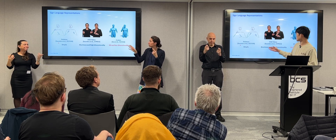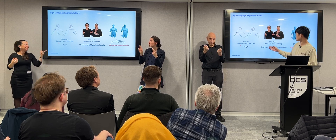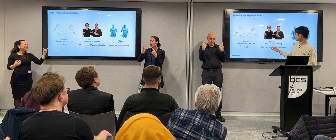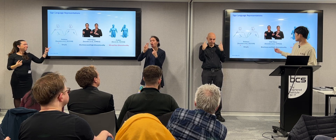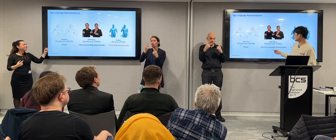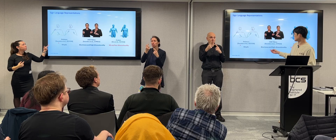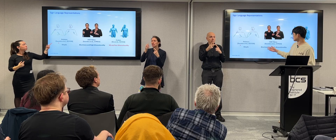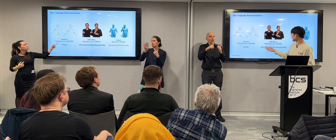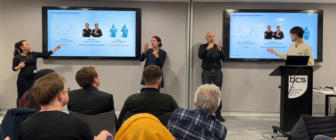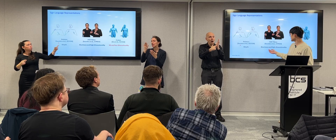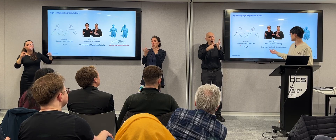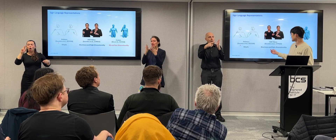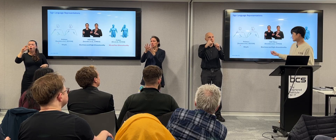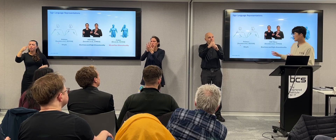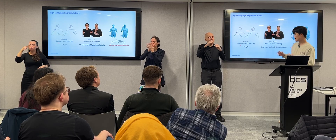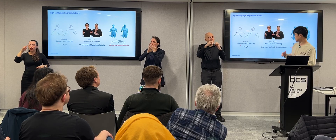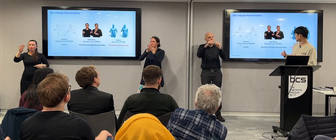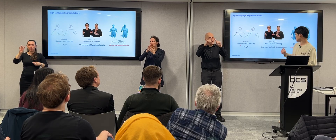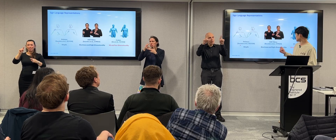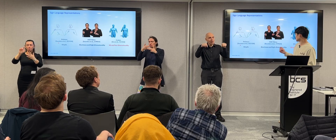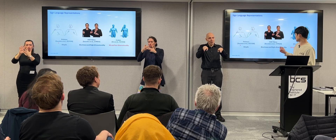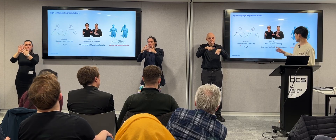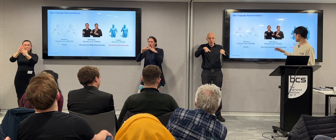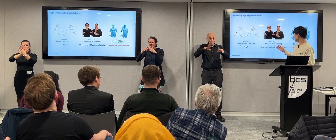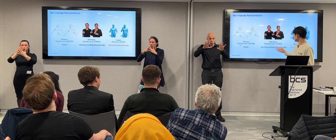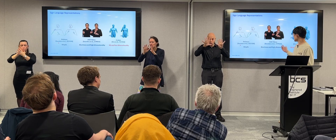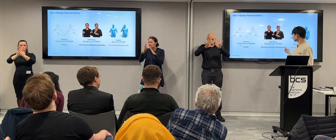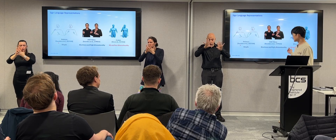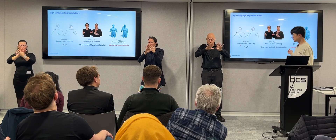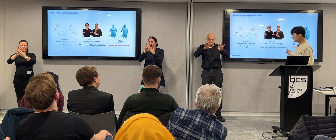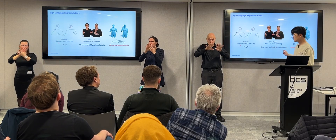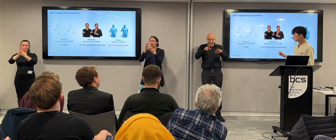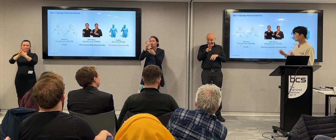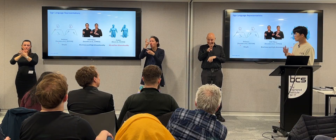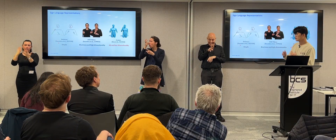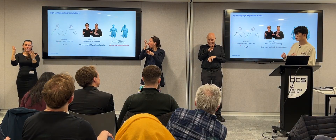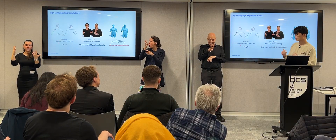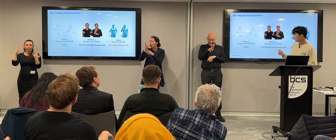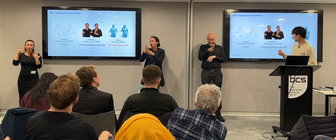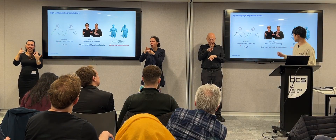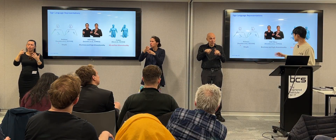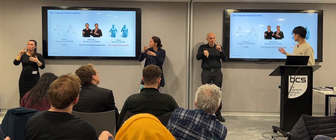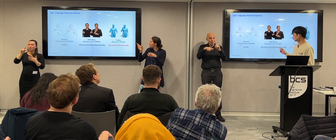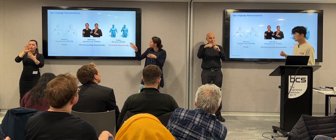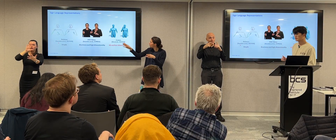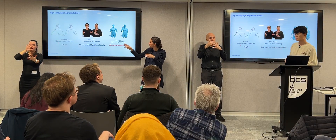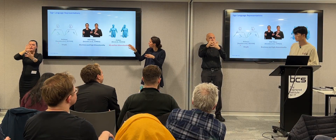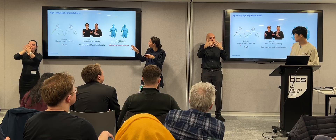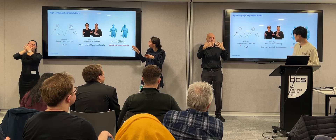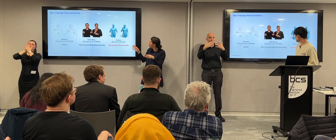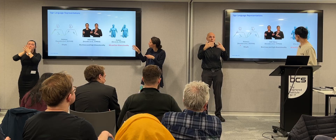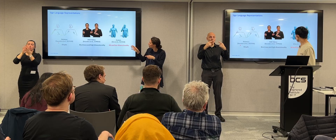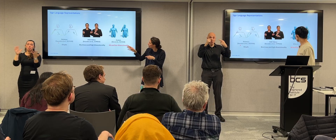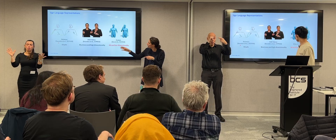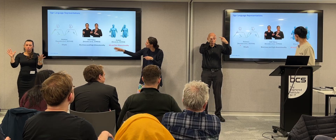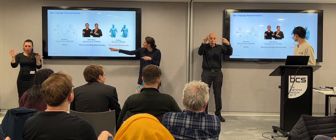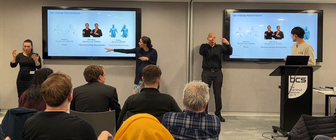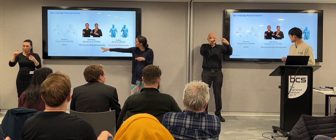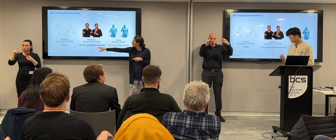may suffer from blurriness, and its high dimensionality pose a challenge for video generation